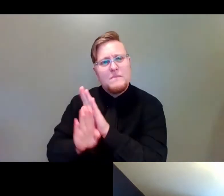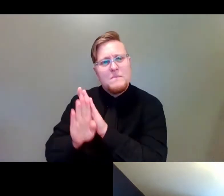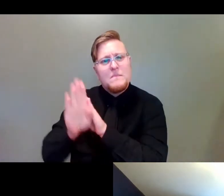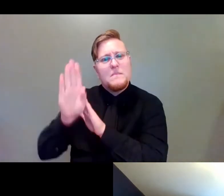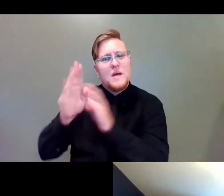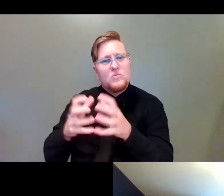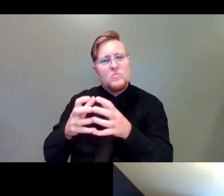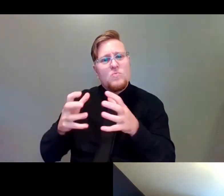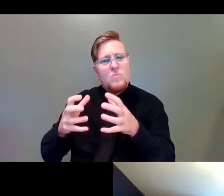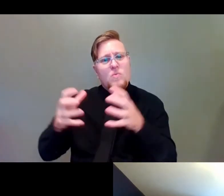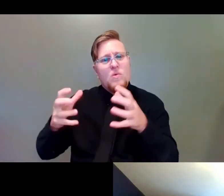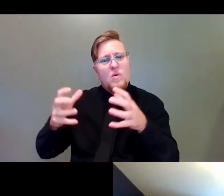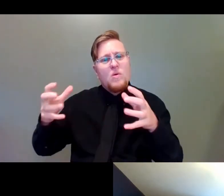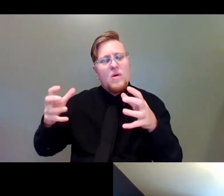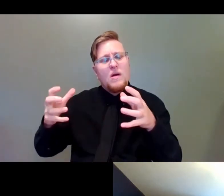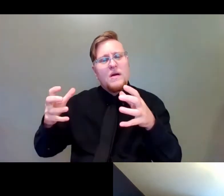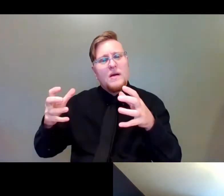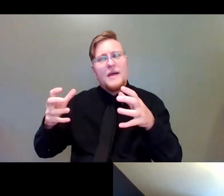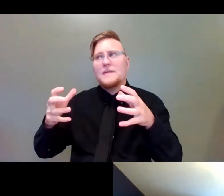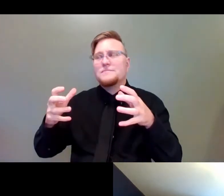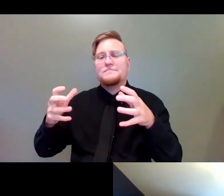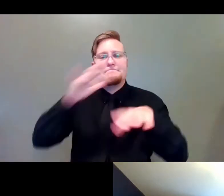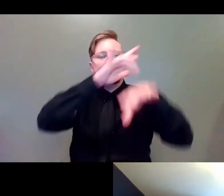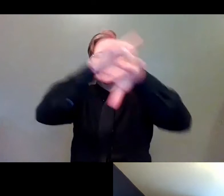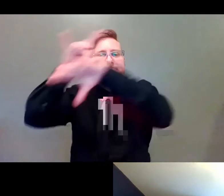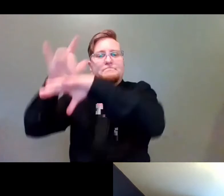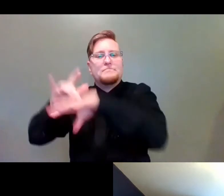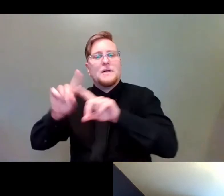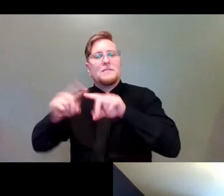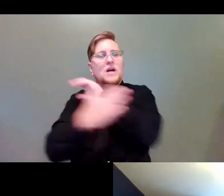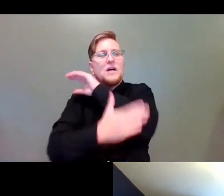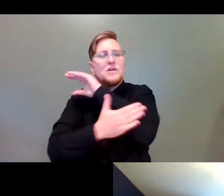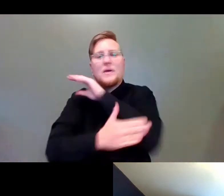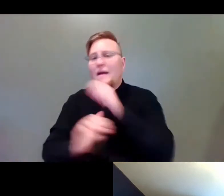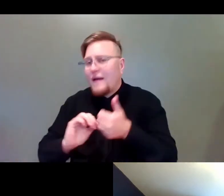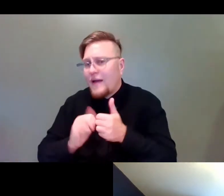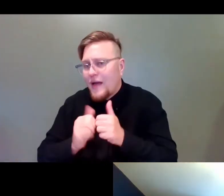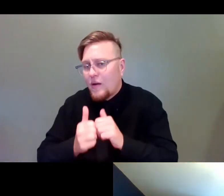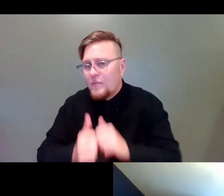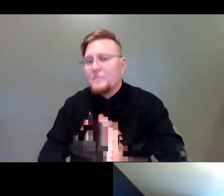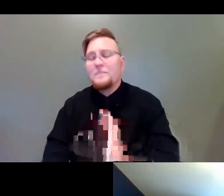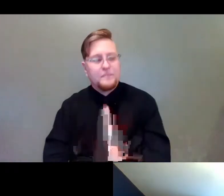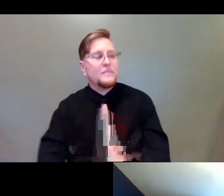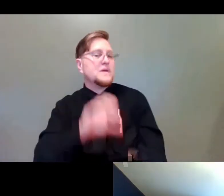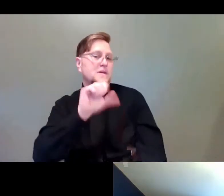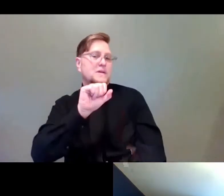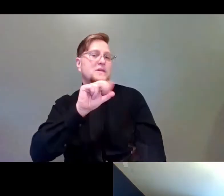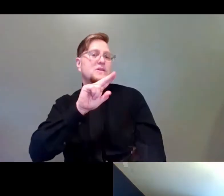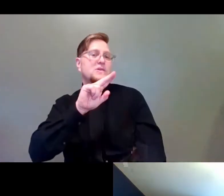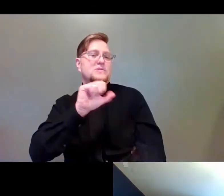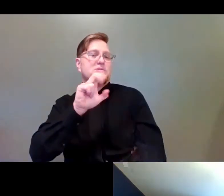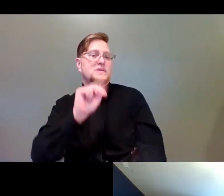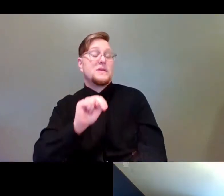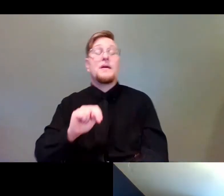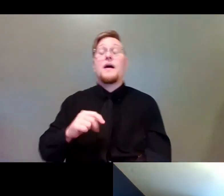it grow and bringing it to different countries? Right. Okay. Well, thank you. Well, this is Susan speaking, and actually, I